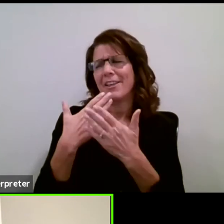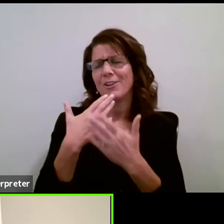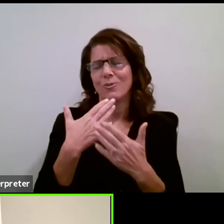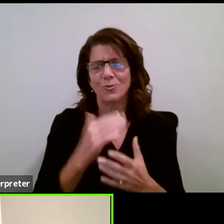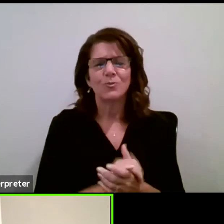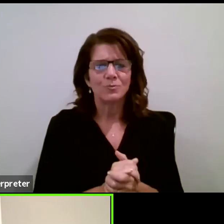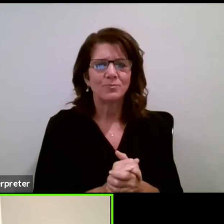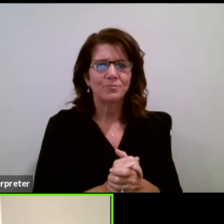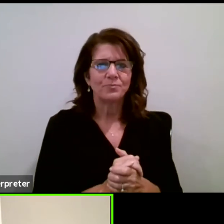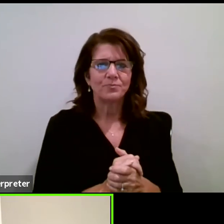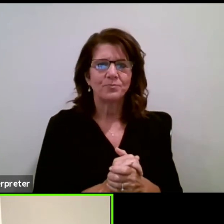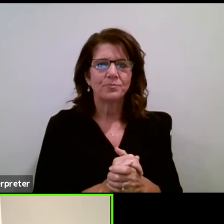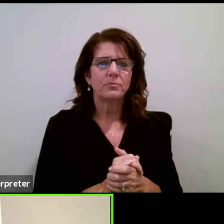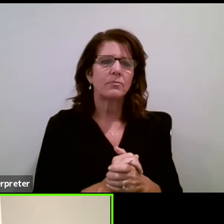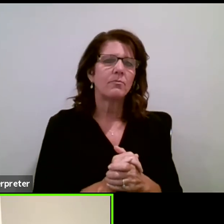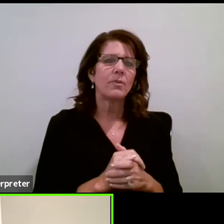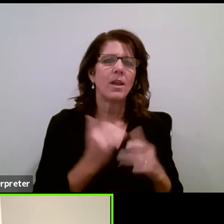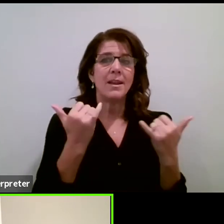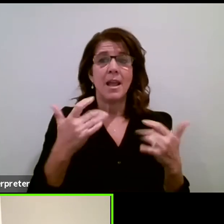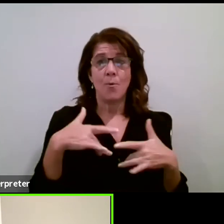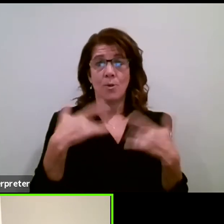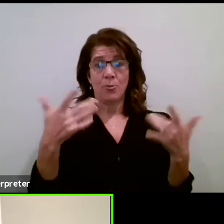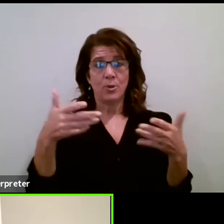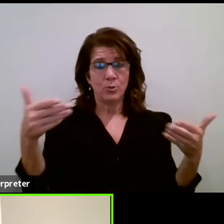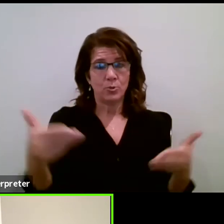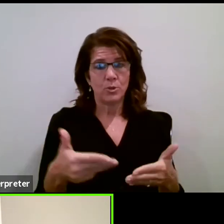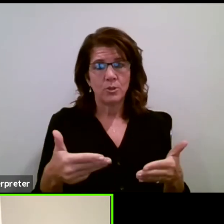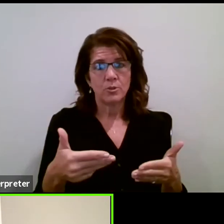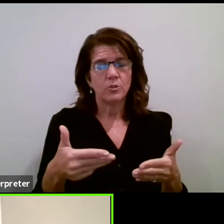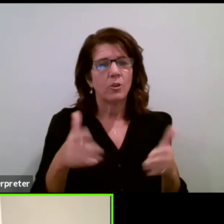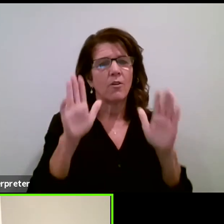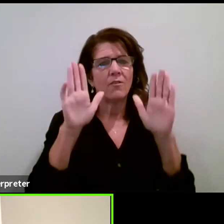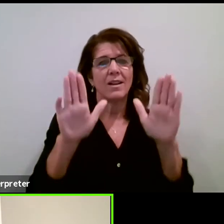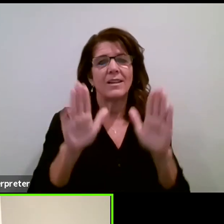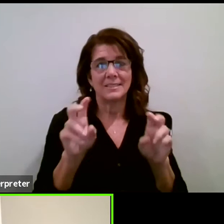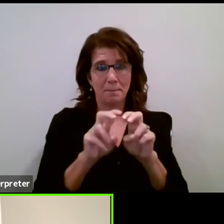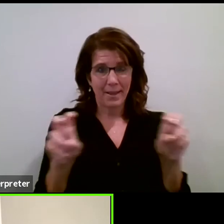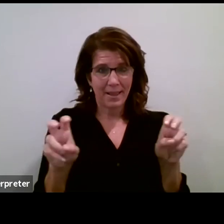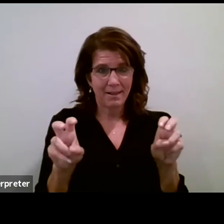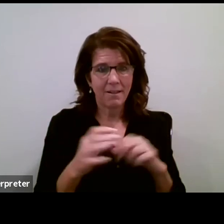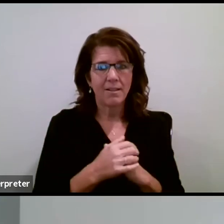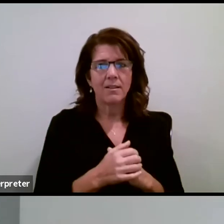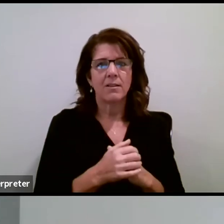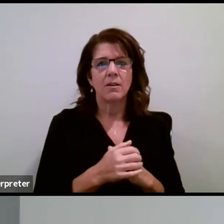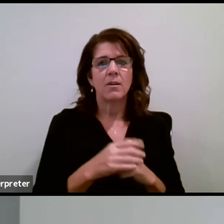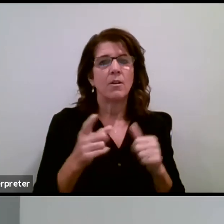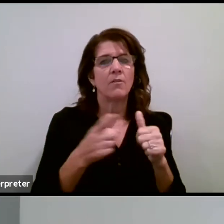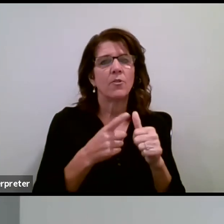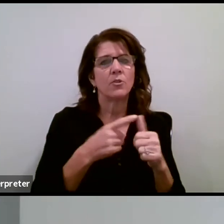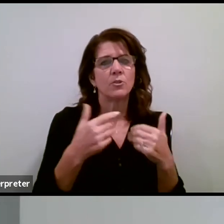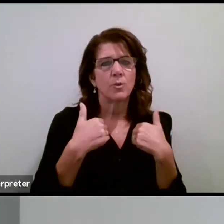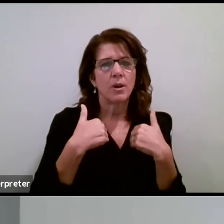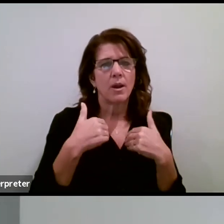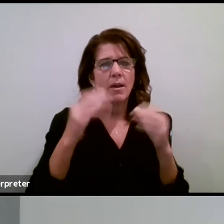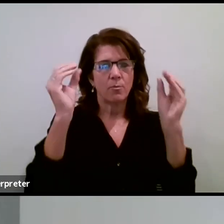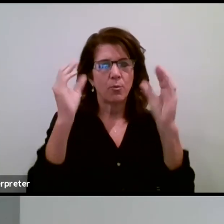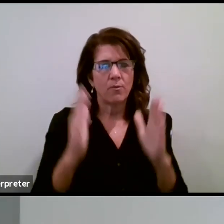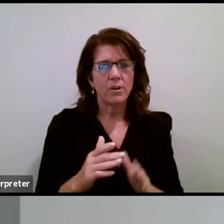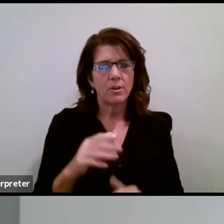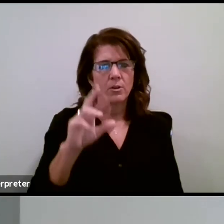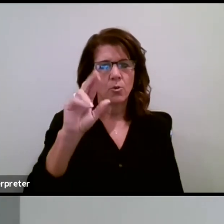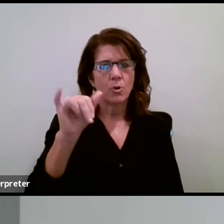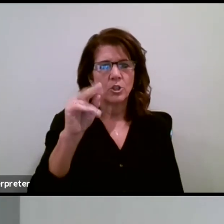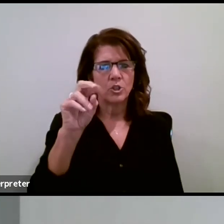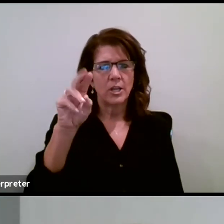that. So now we're thrilled to introduce our fantastic panel. We have, first of all, have Professor